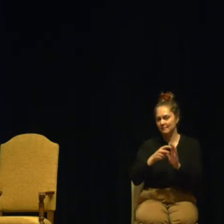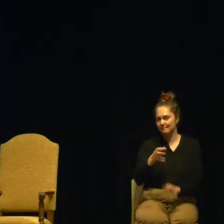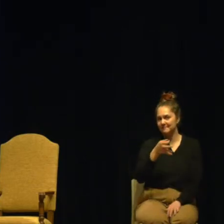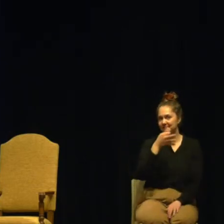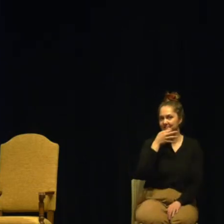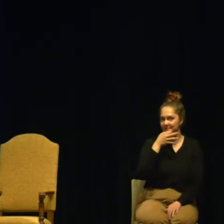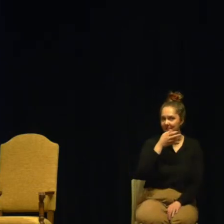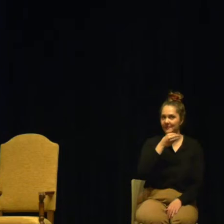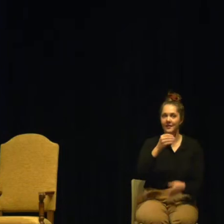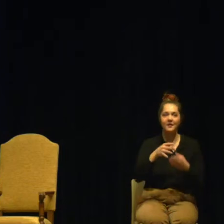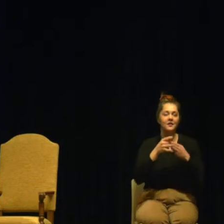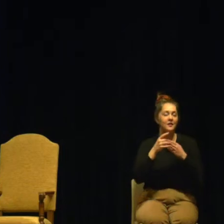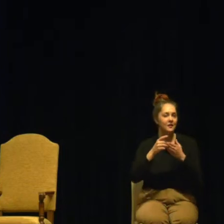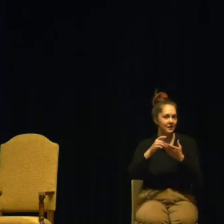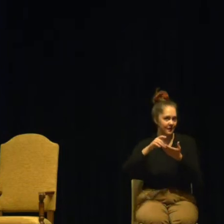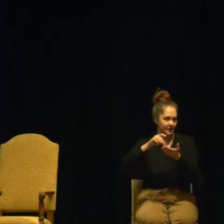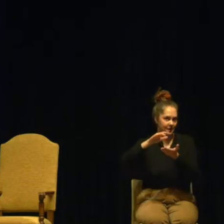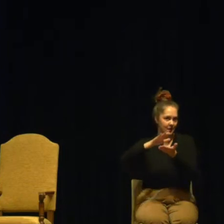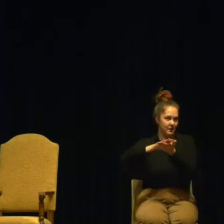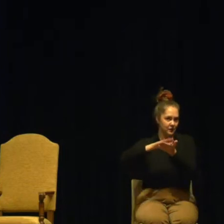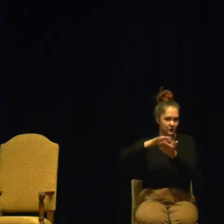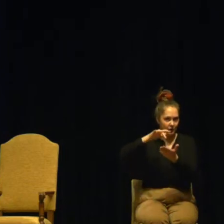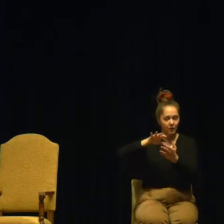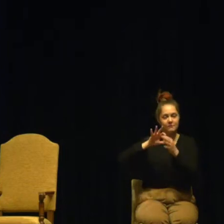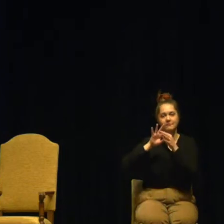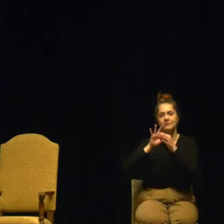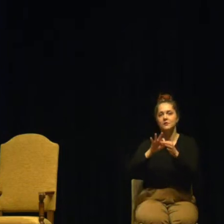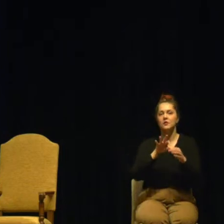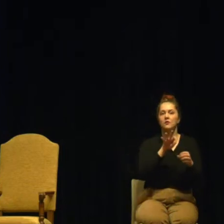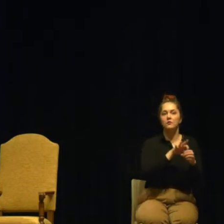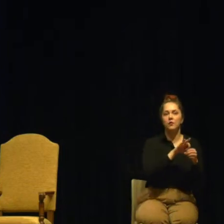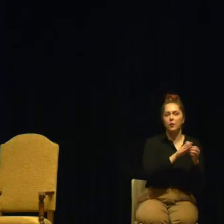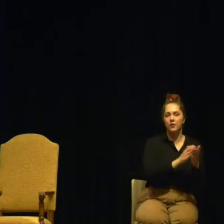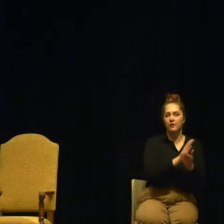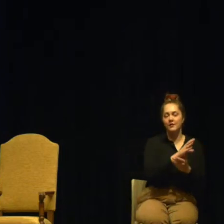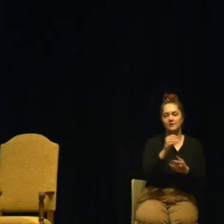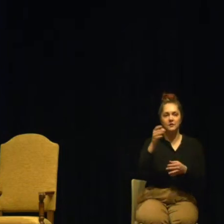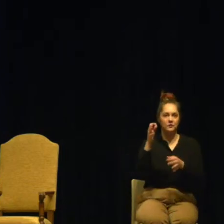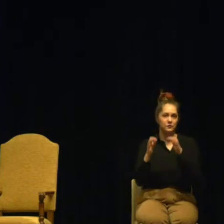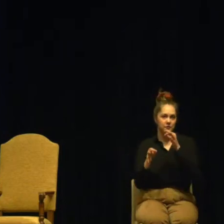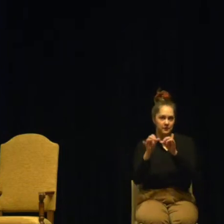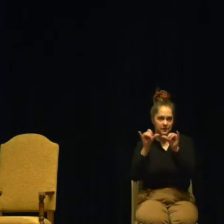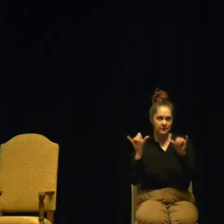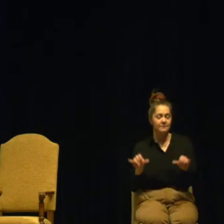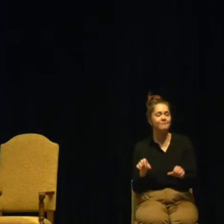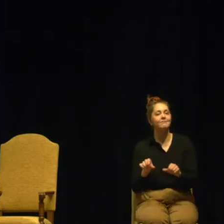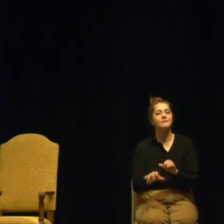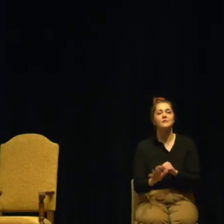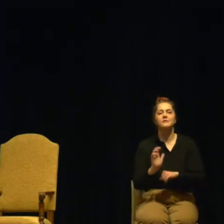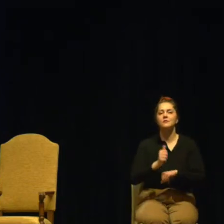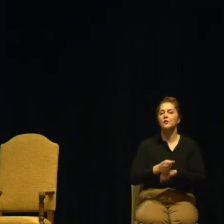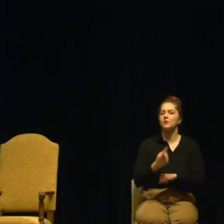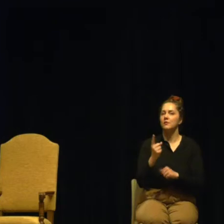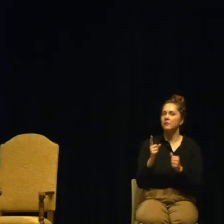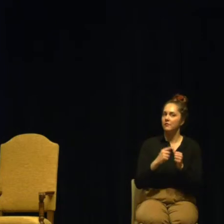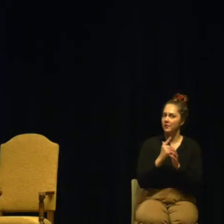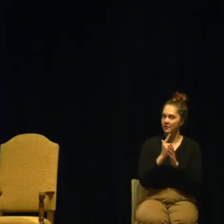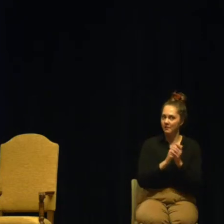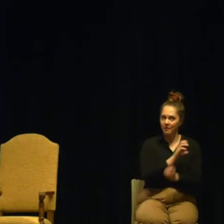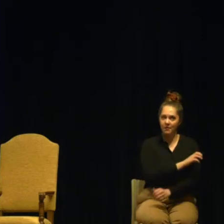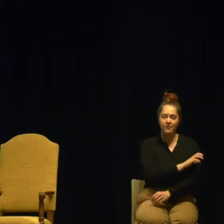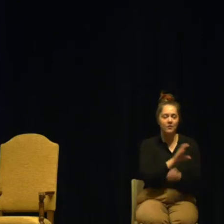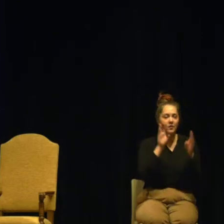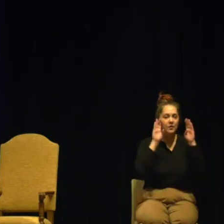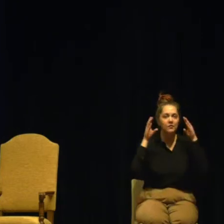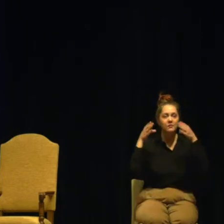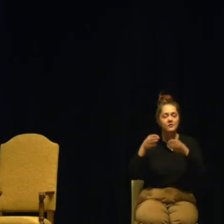and leading scholar on voting rights and the judiciary. She founded one of the first law clinics in the country focused on